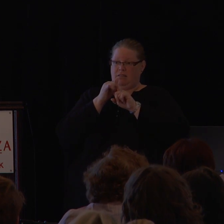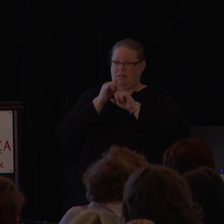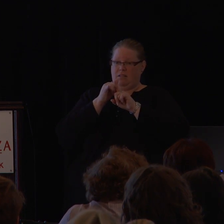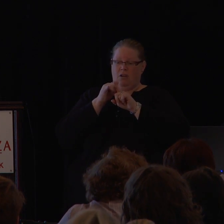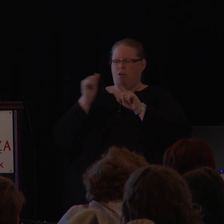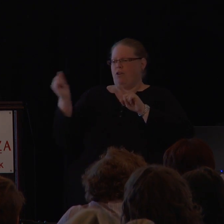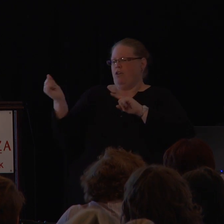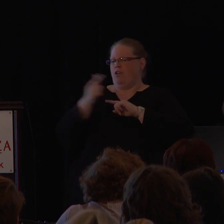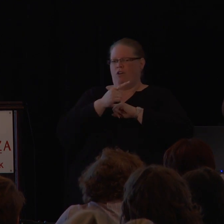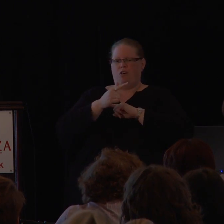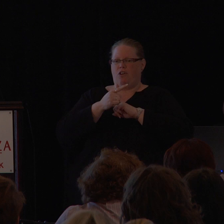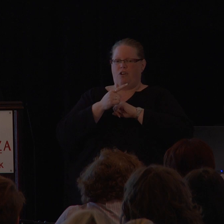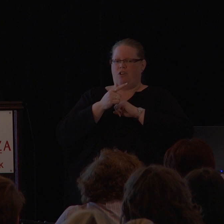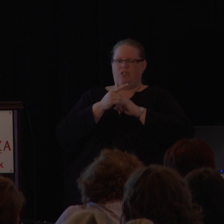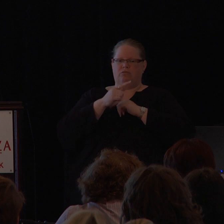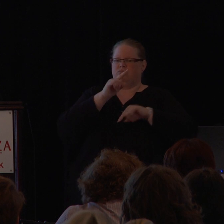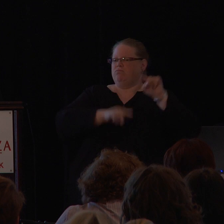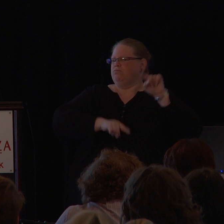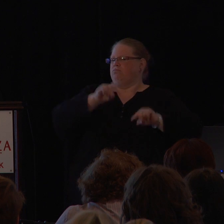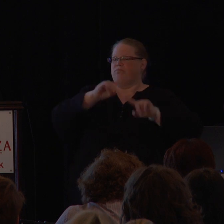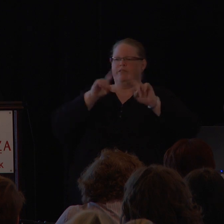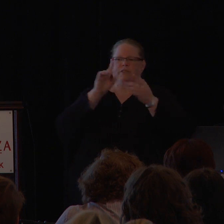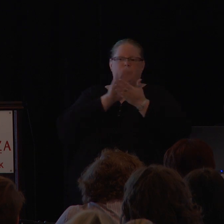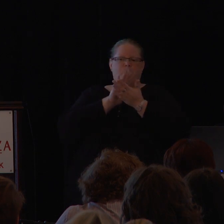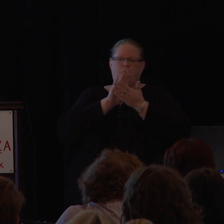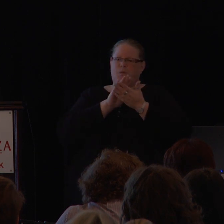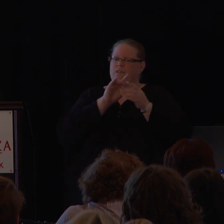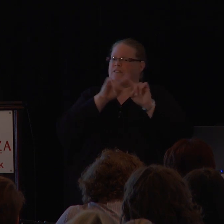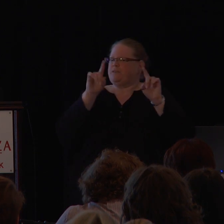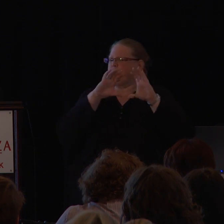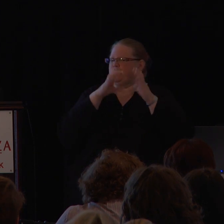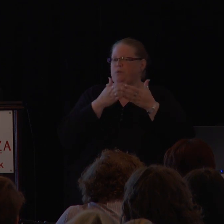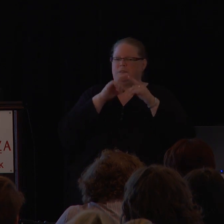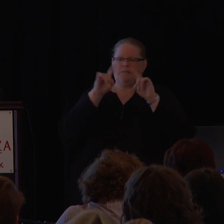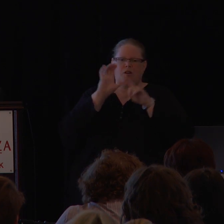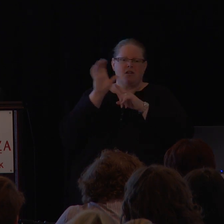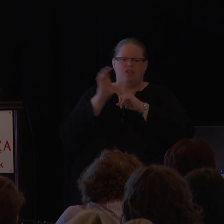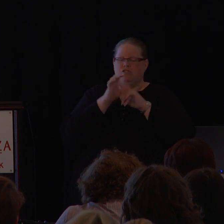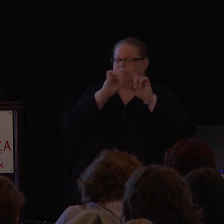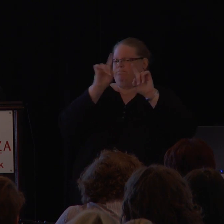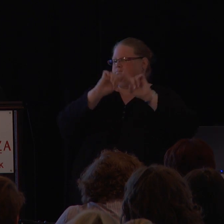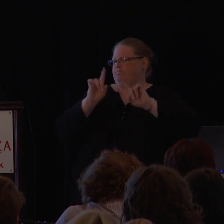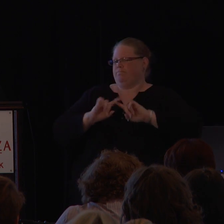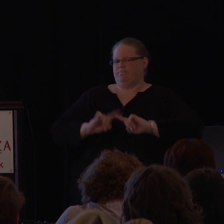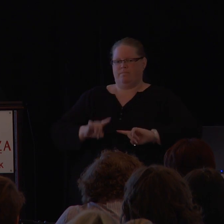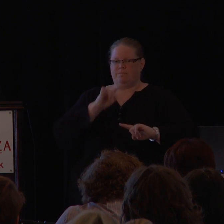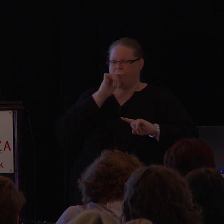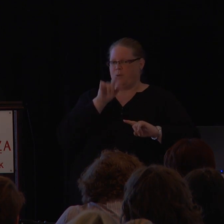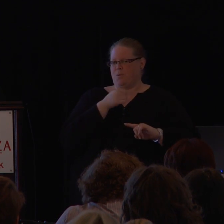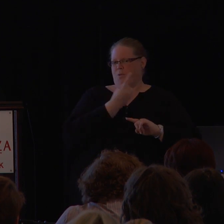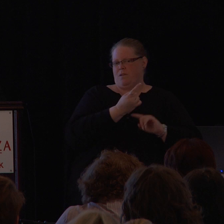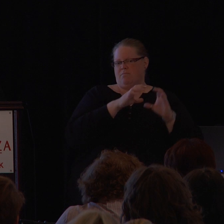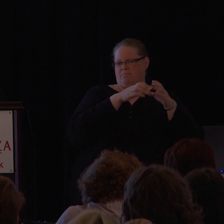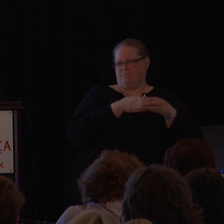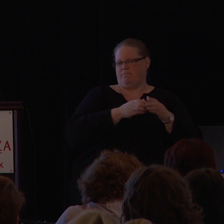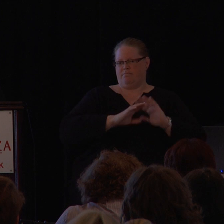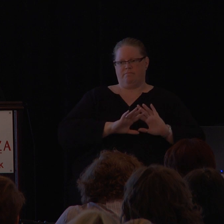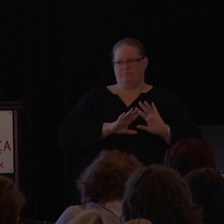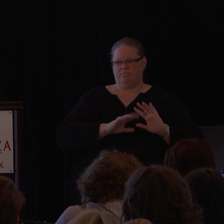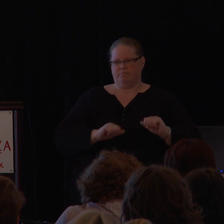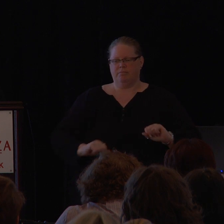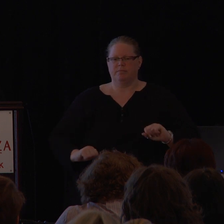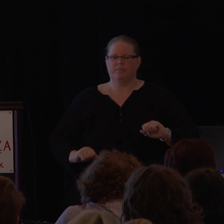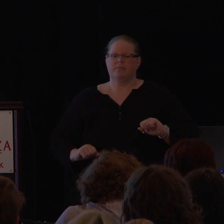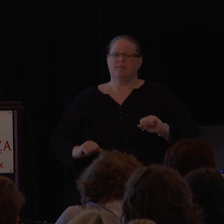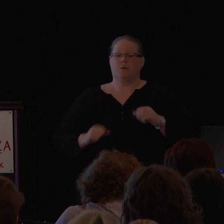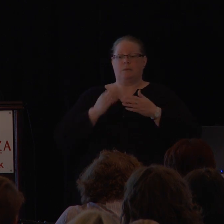all sectors. It's not one particular group, but many groups that are involved in that. Again, and some of these points are